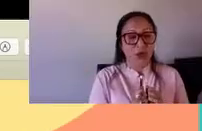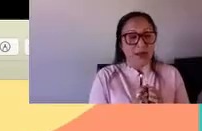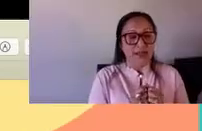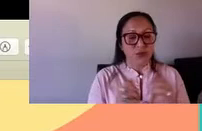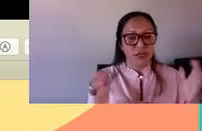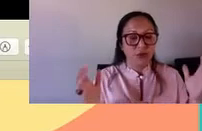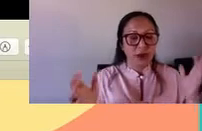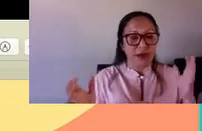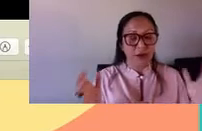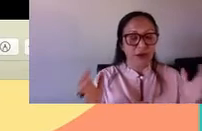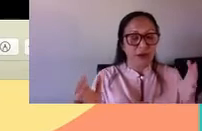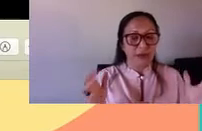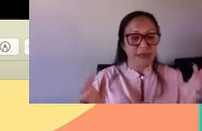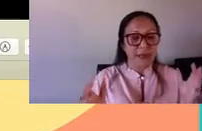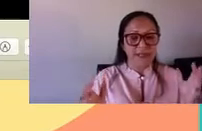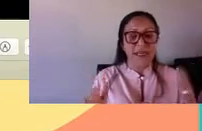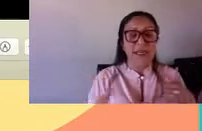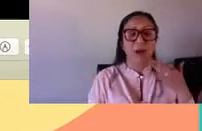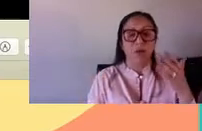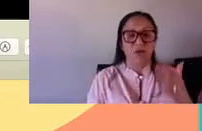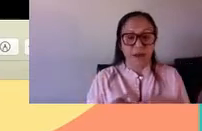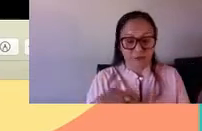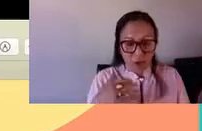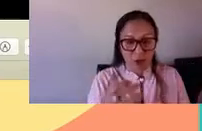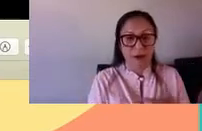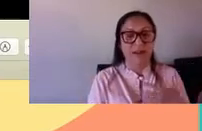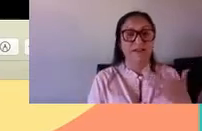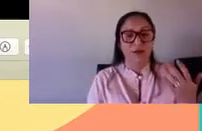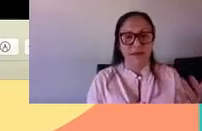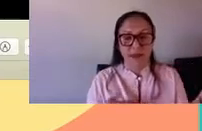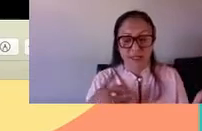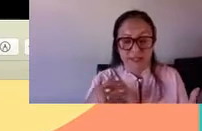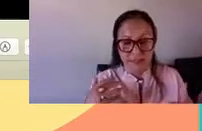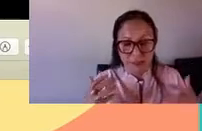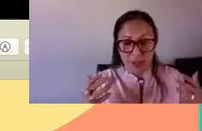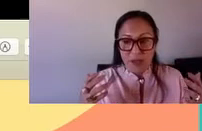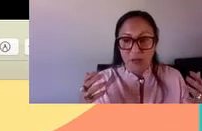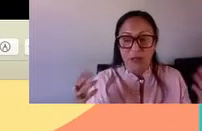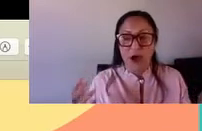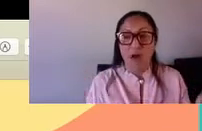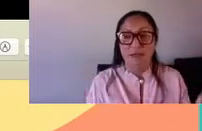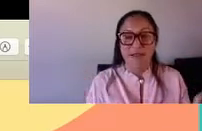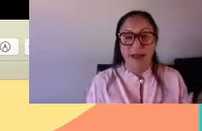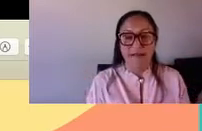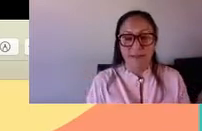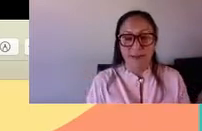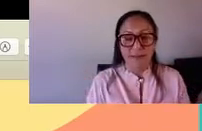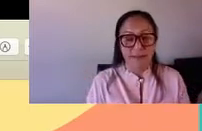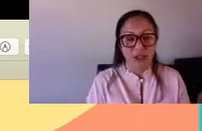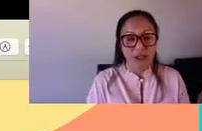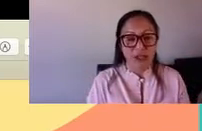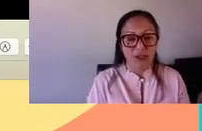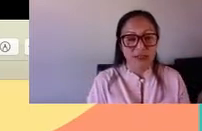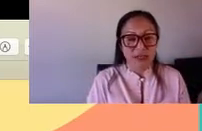so it's really great, a really great time to keep moving forward and exposing them to some really common signs that they might be